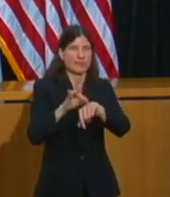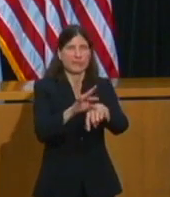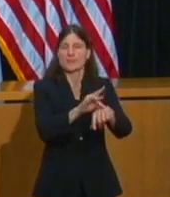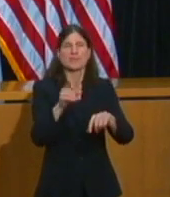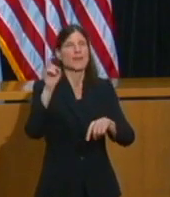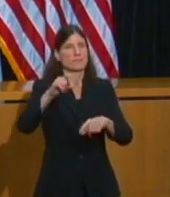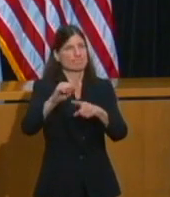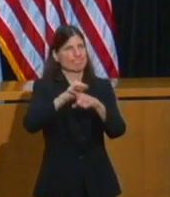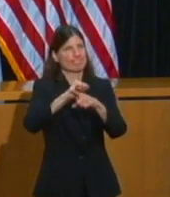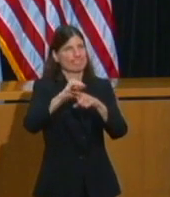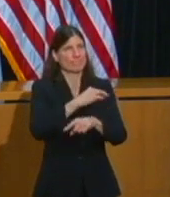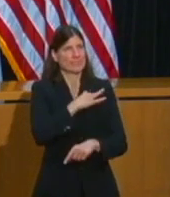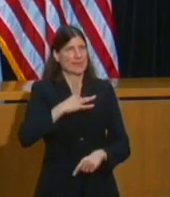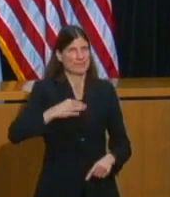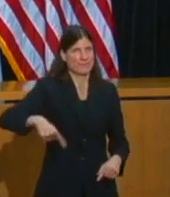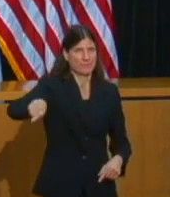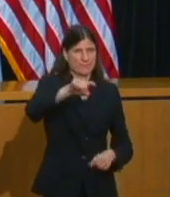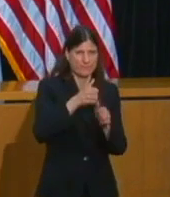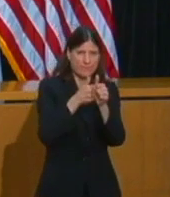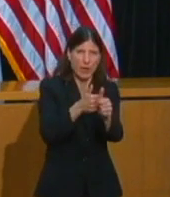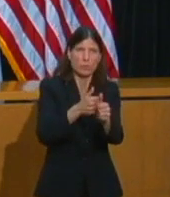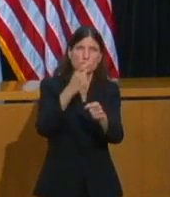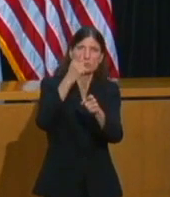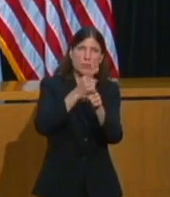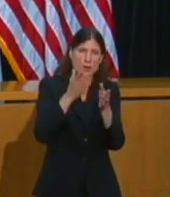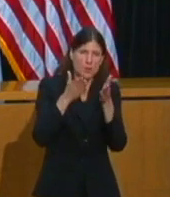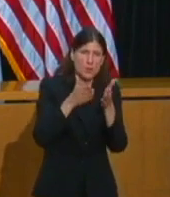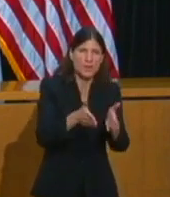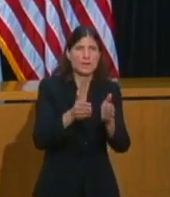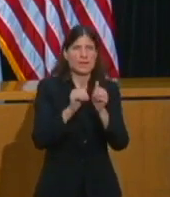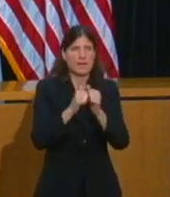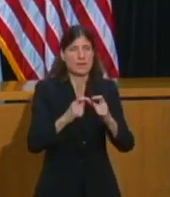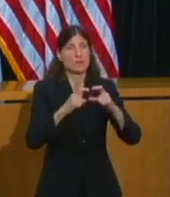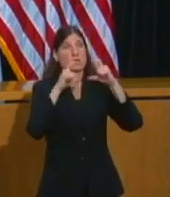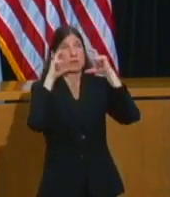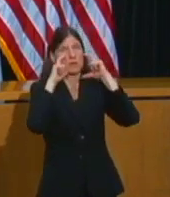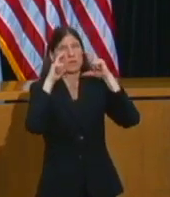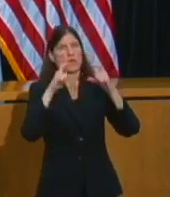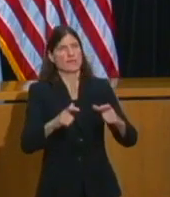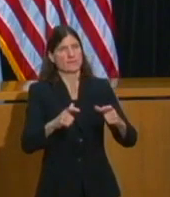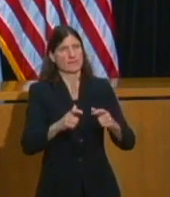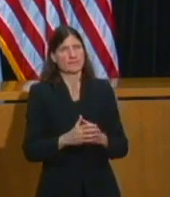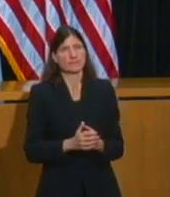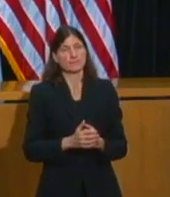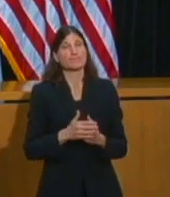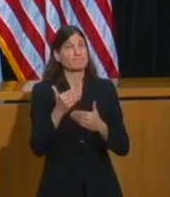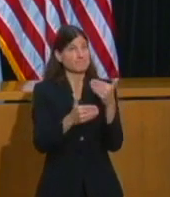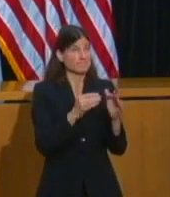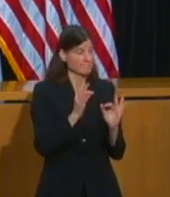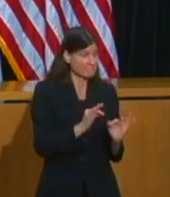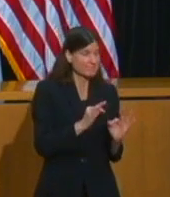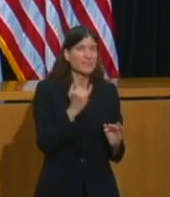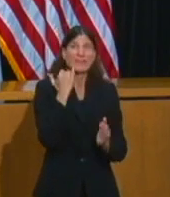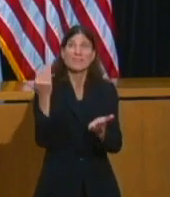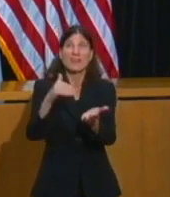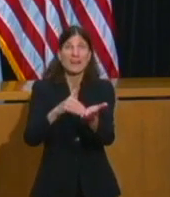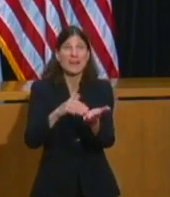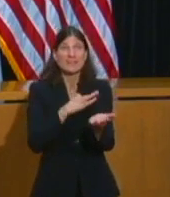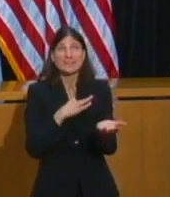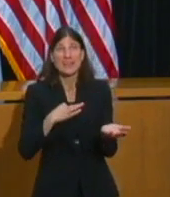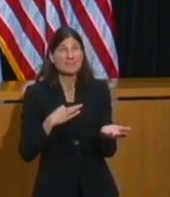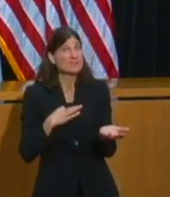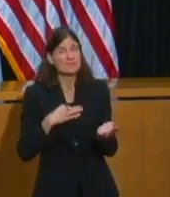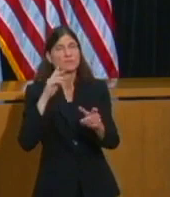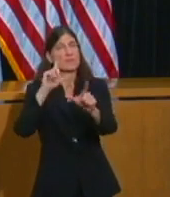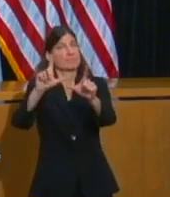have a different strategy about whether they continue to be nursing homes in Massachusetts and the like. Governor, can